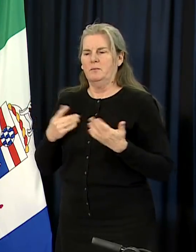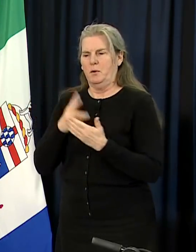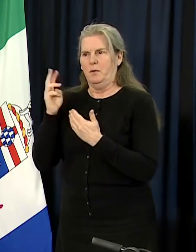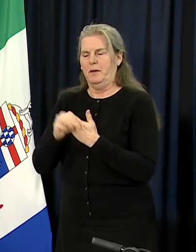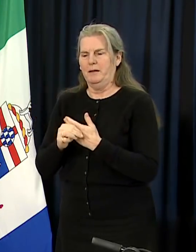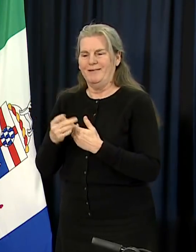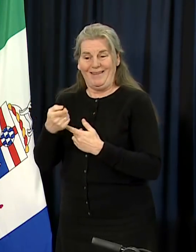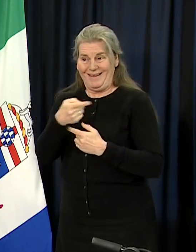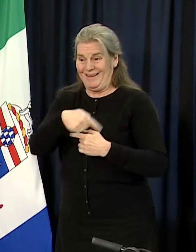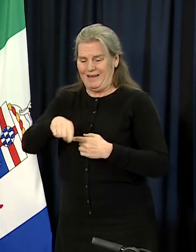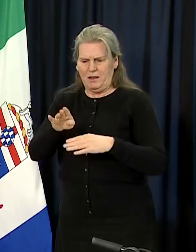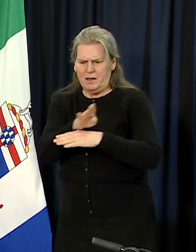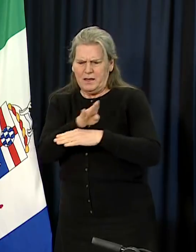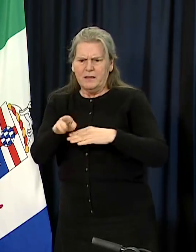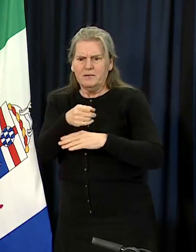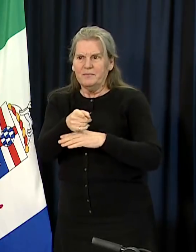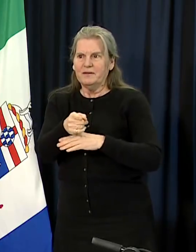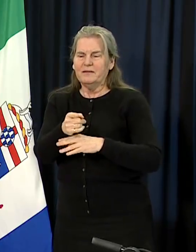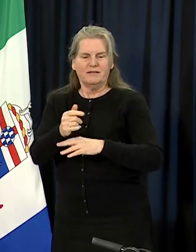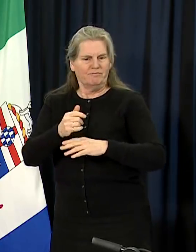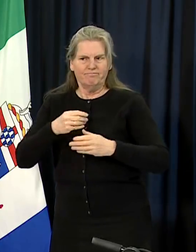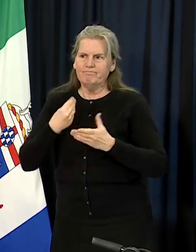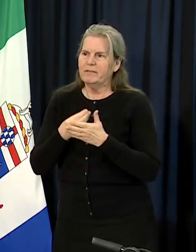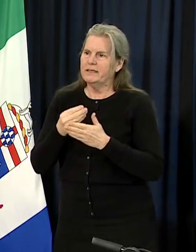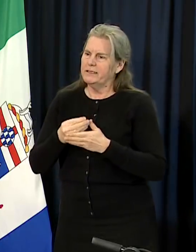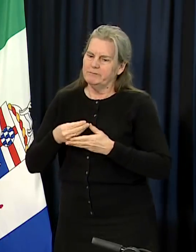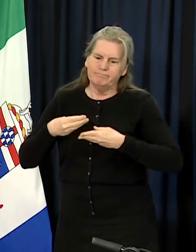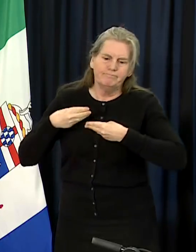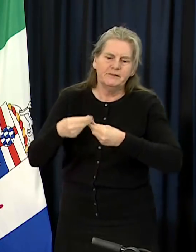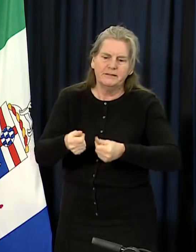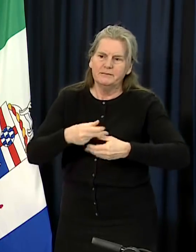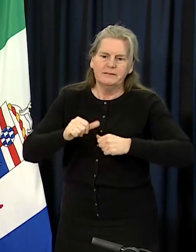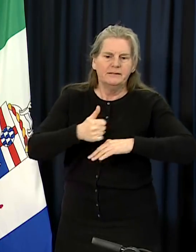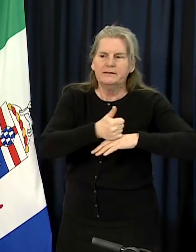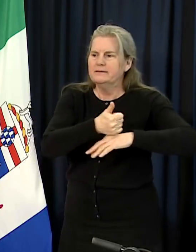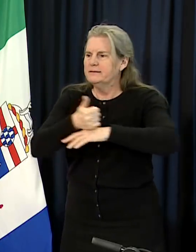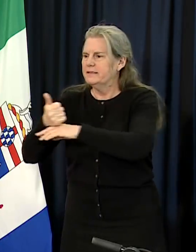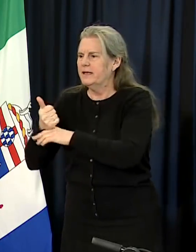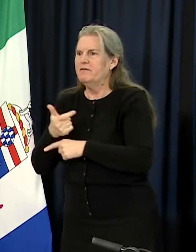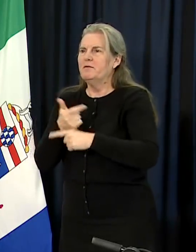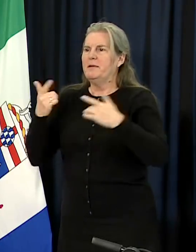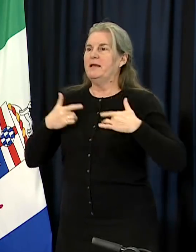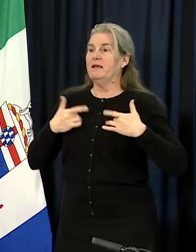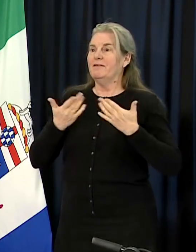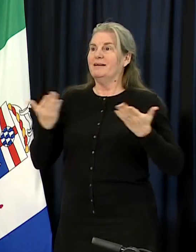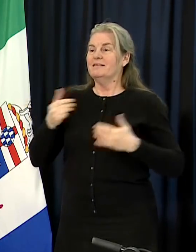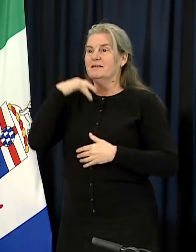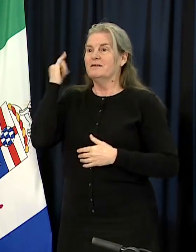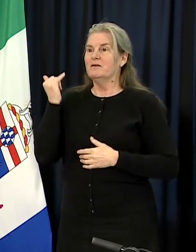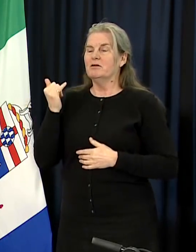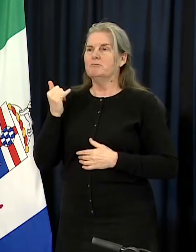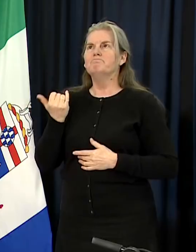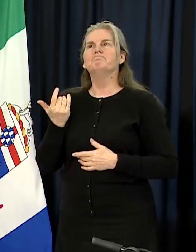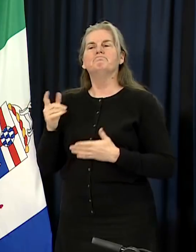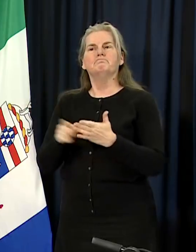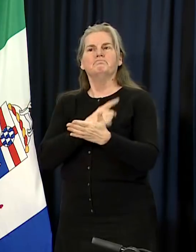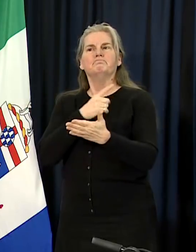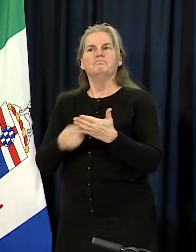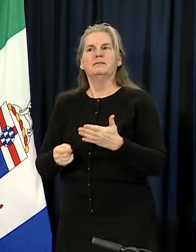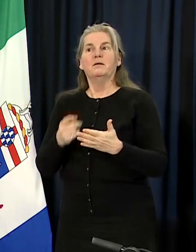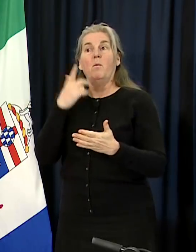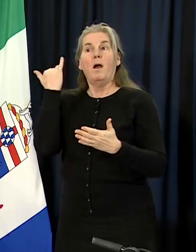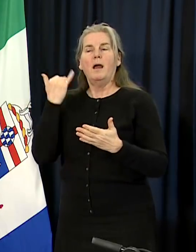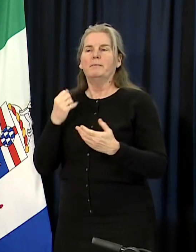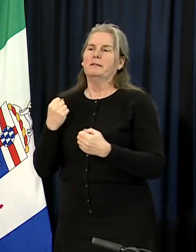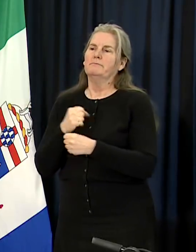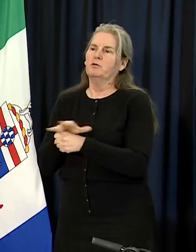help those businesses that had made investments for large-scale events in Yukon that couldn't take place because of